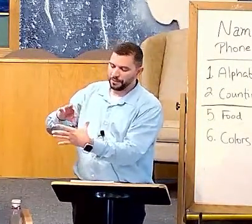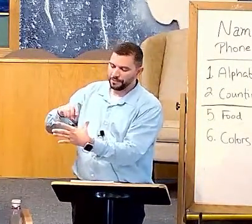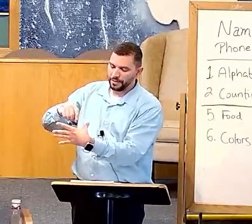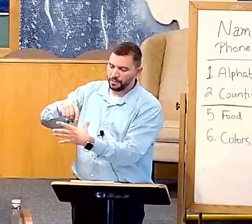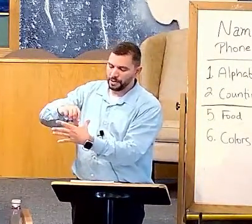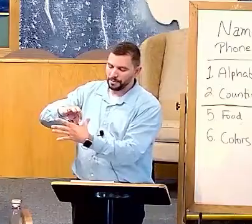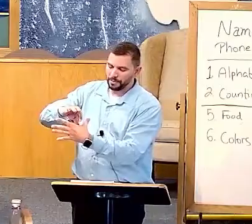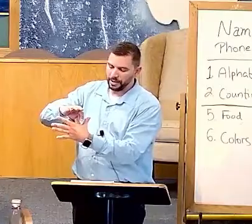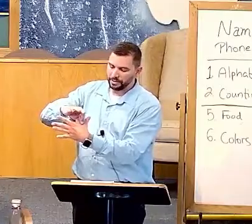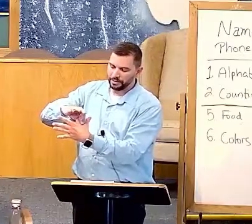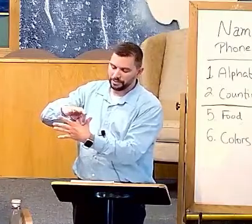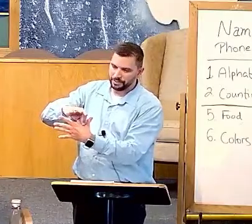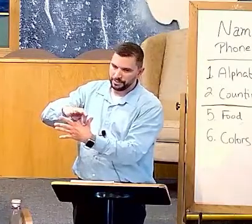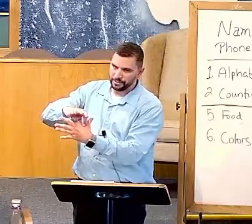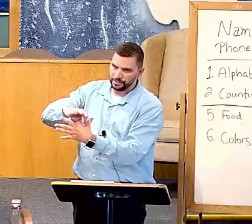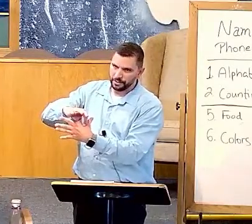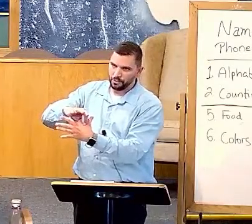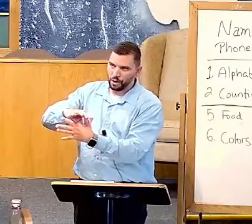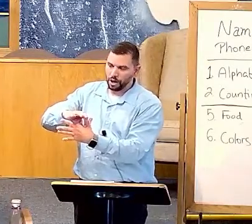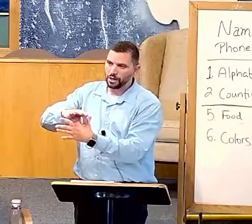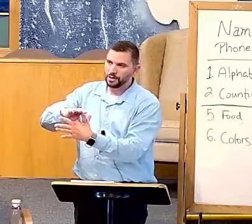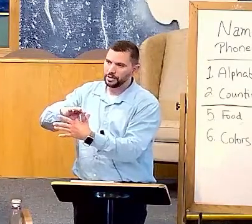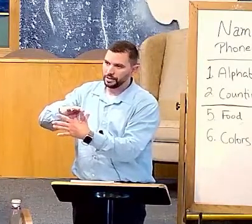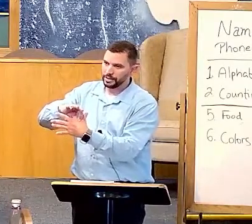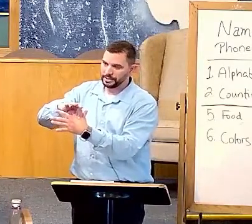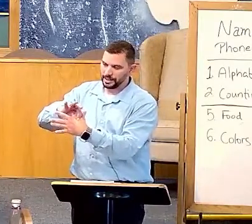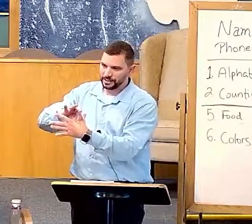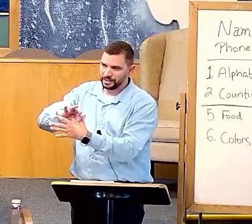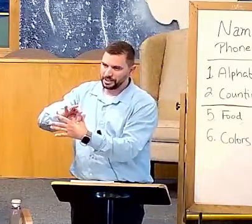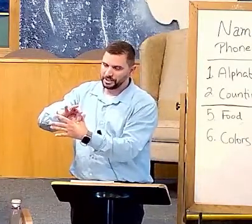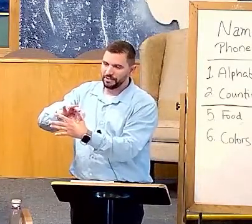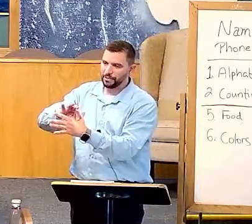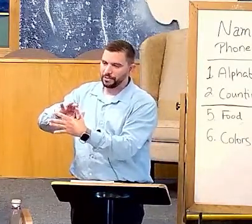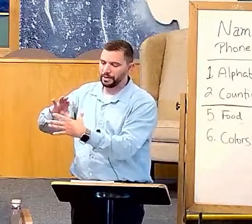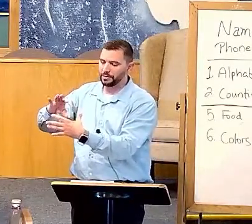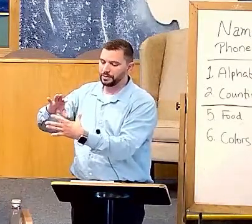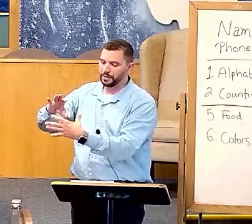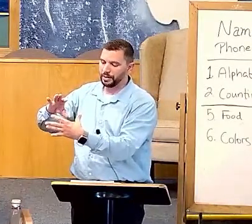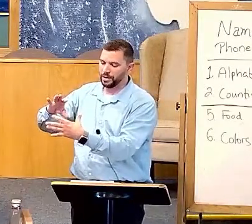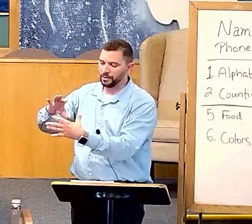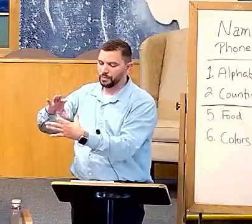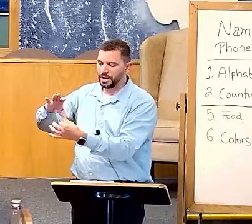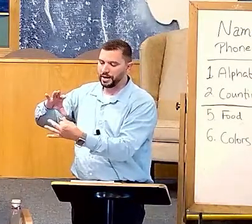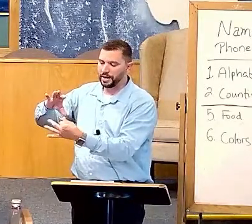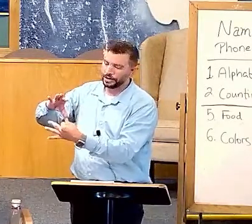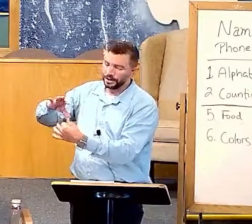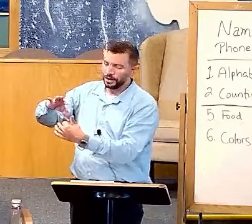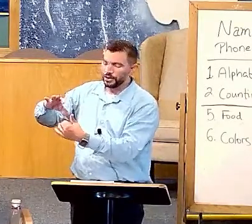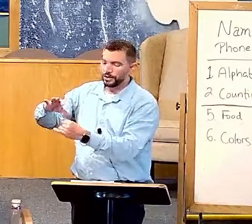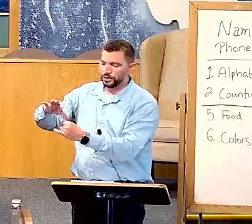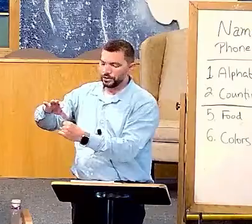you want meat, raw, it's like this, and if you want it rare,